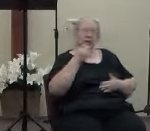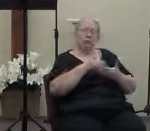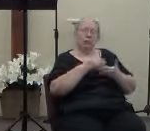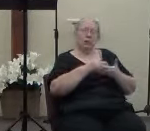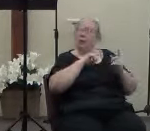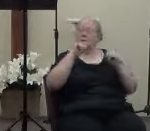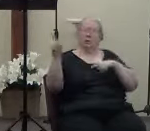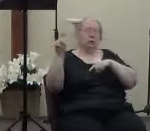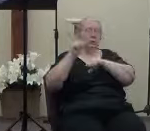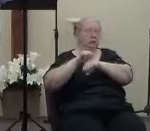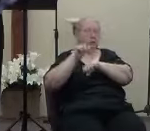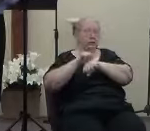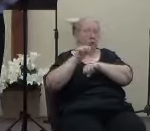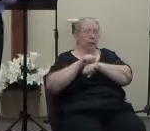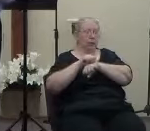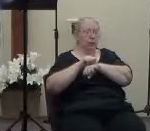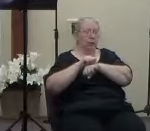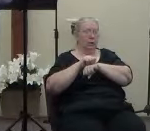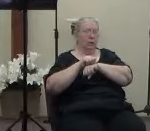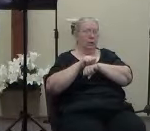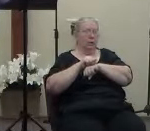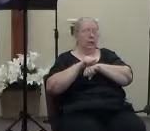act holy, but you guys keep working.